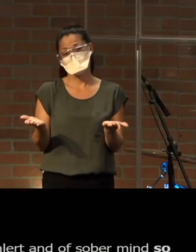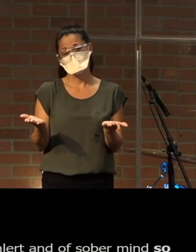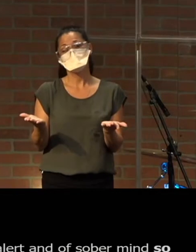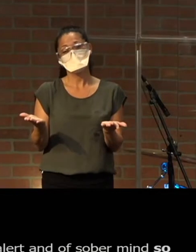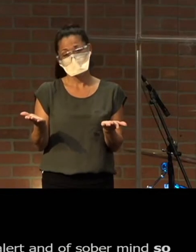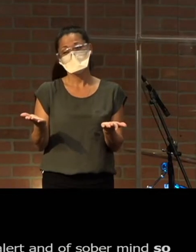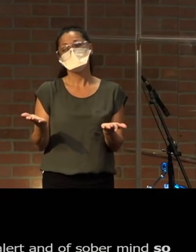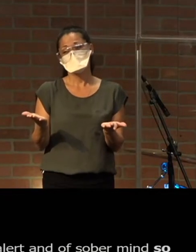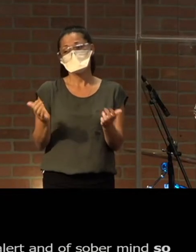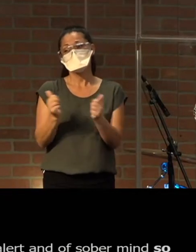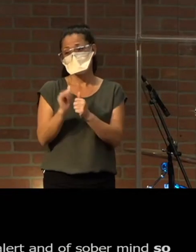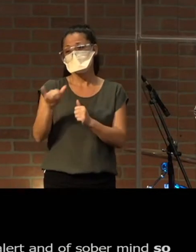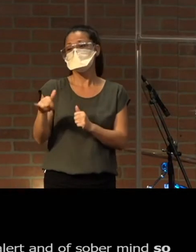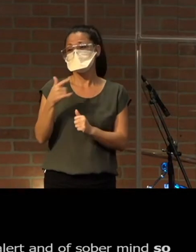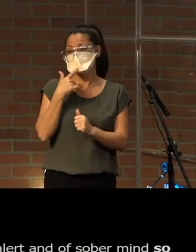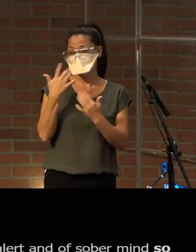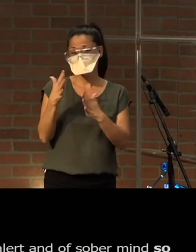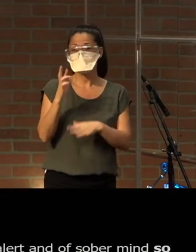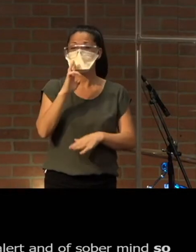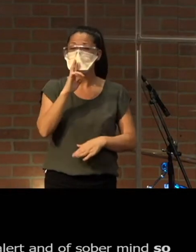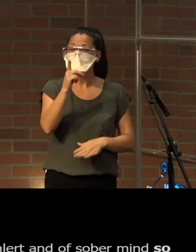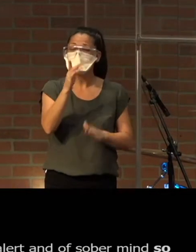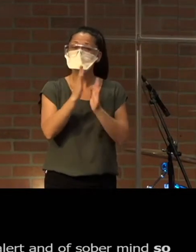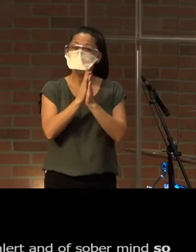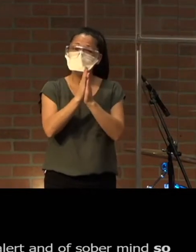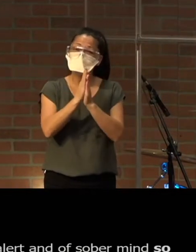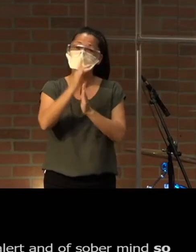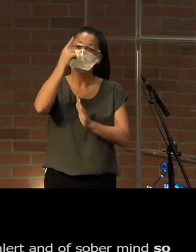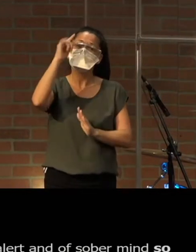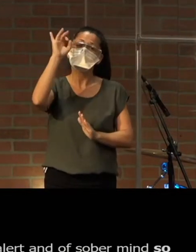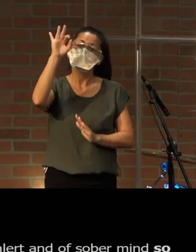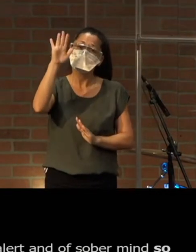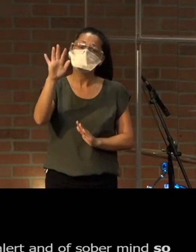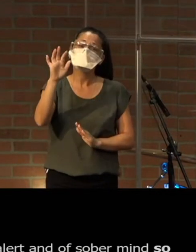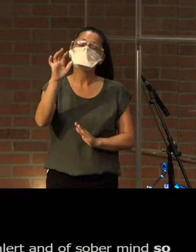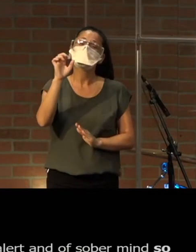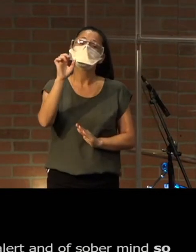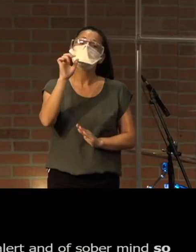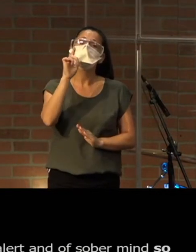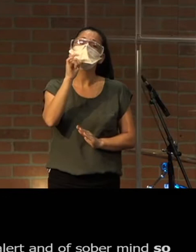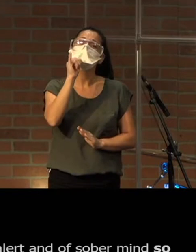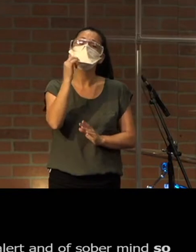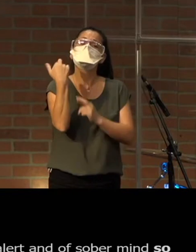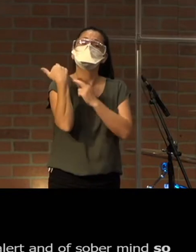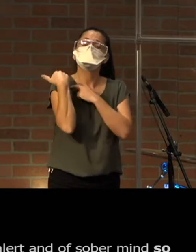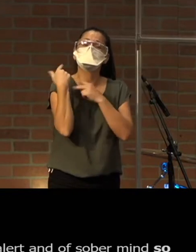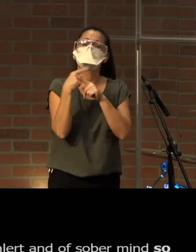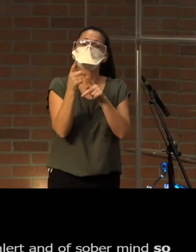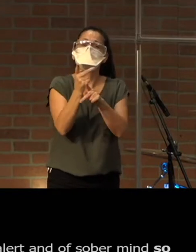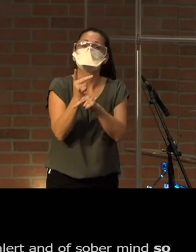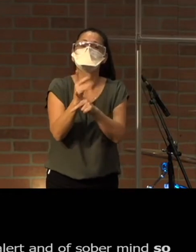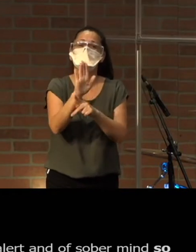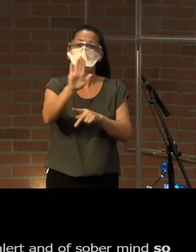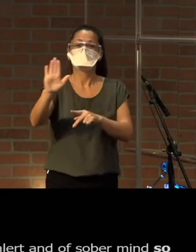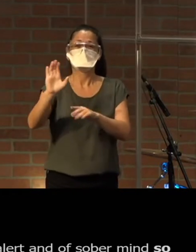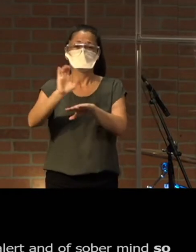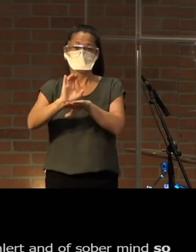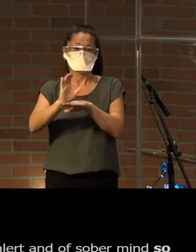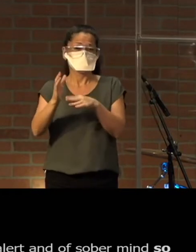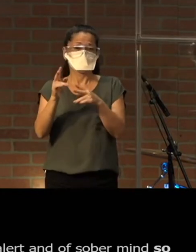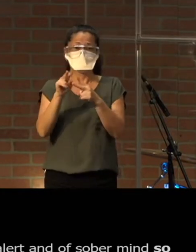So with that said, are you praying for the pastor responsible for shepherding your church, whether that's here at